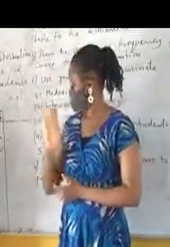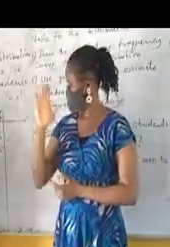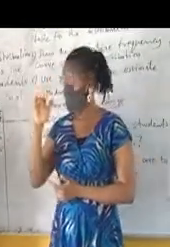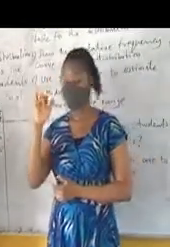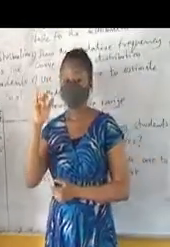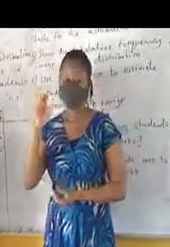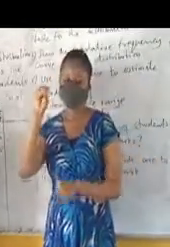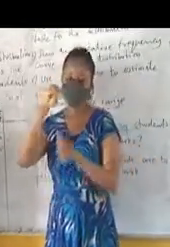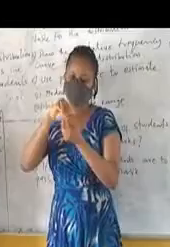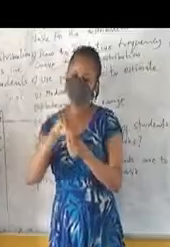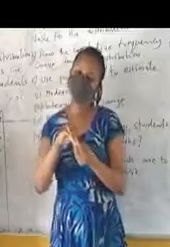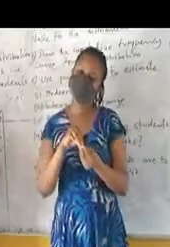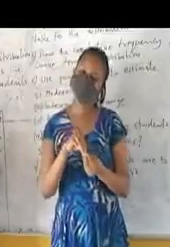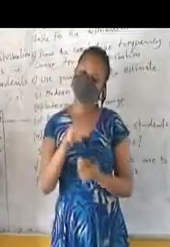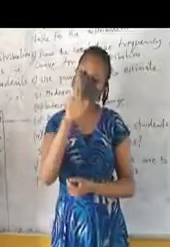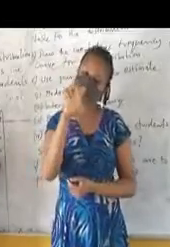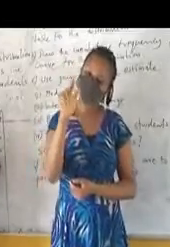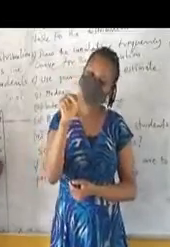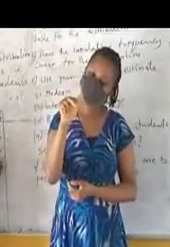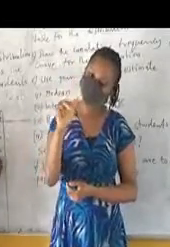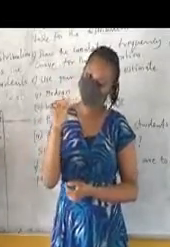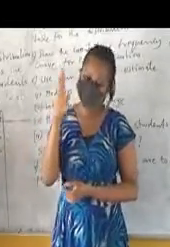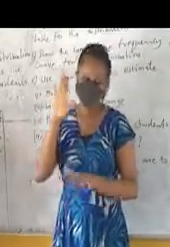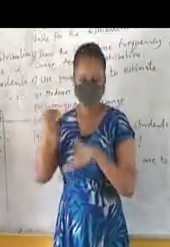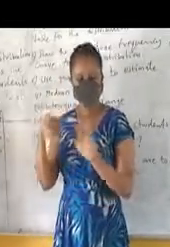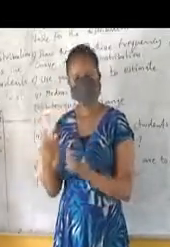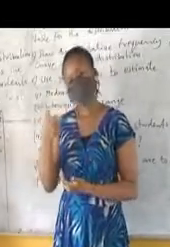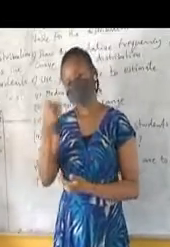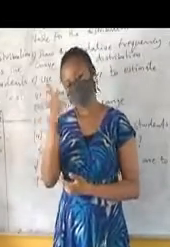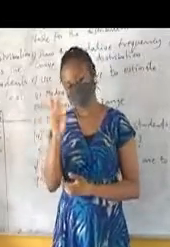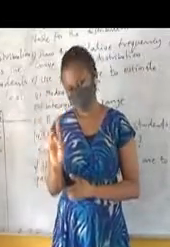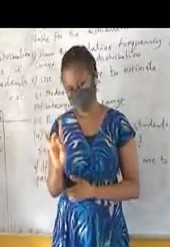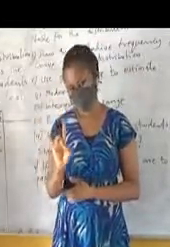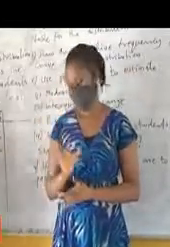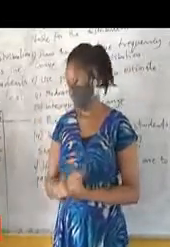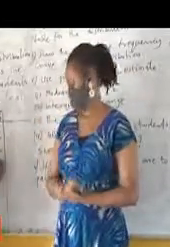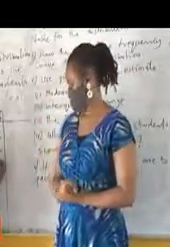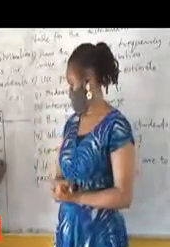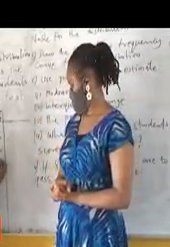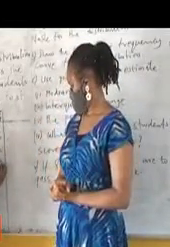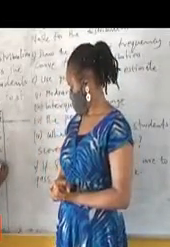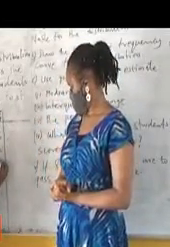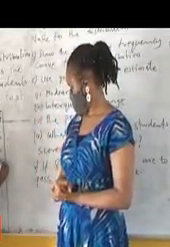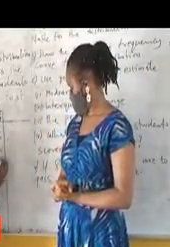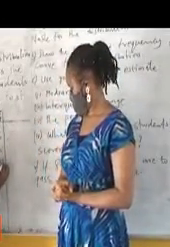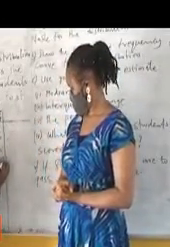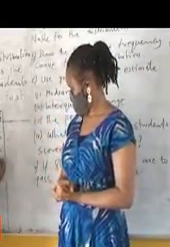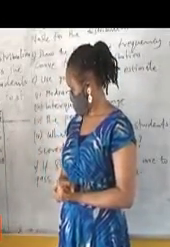15 plus 13, that will give you 28.